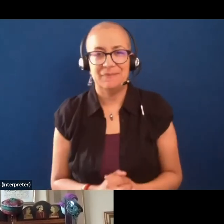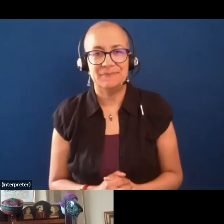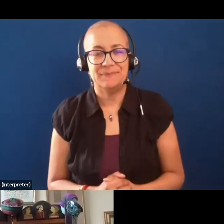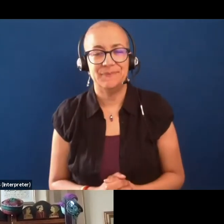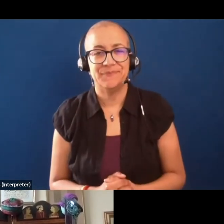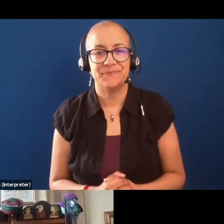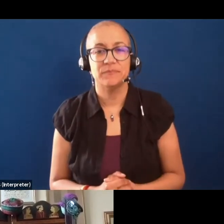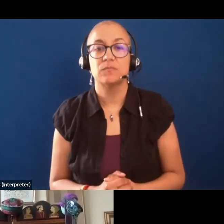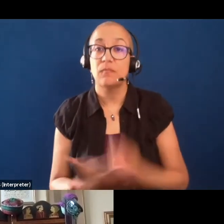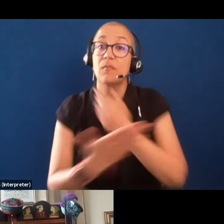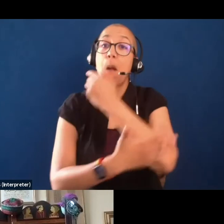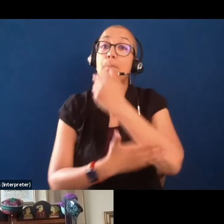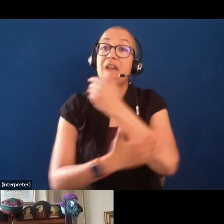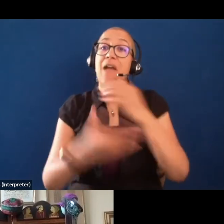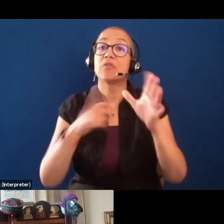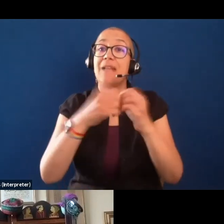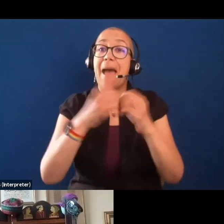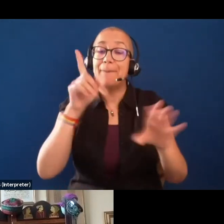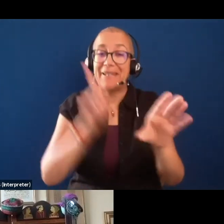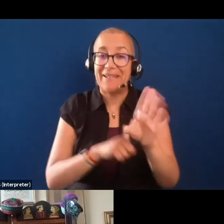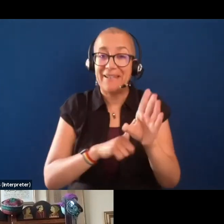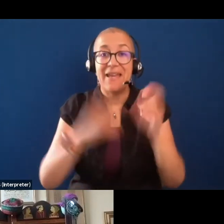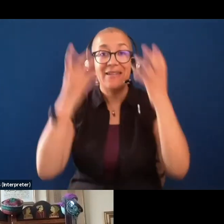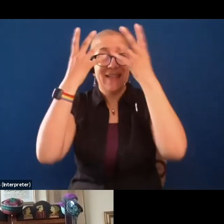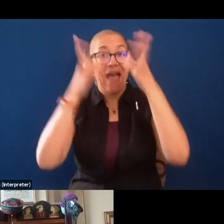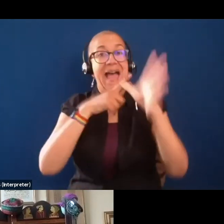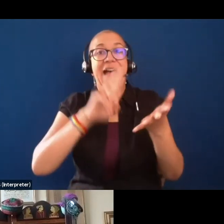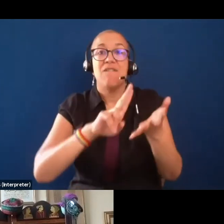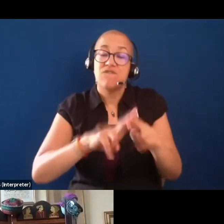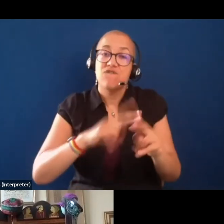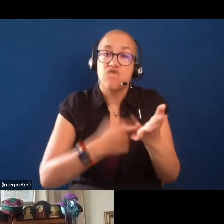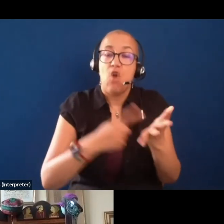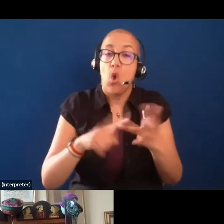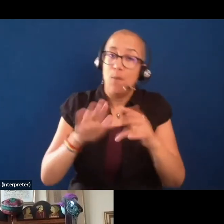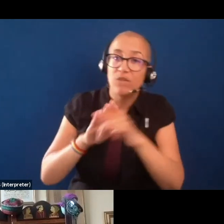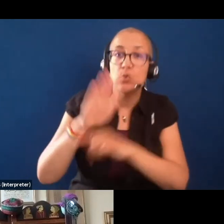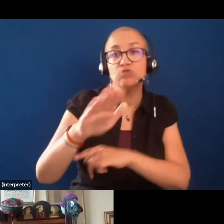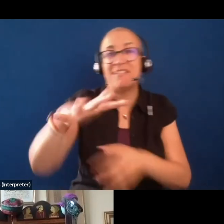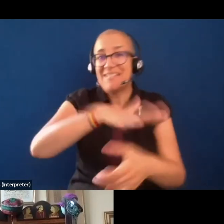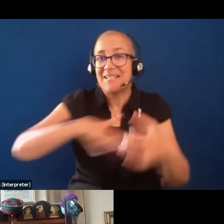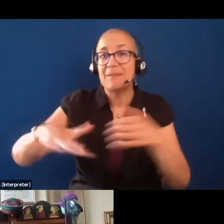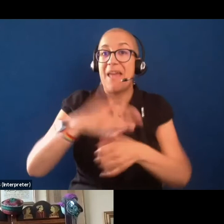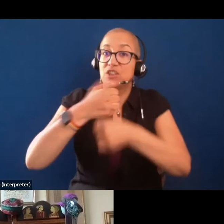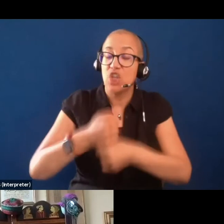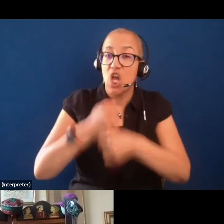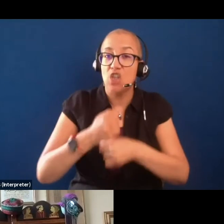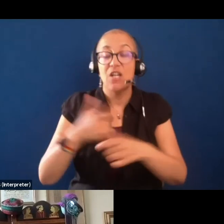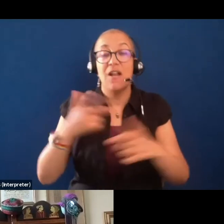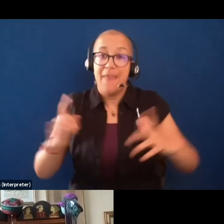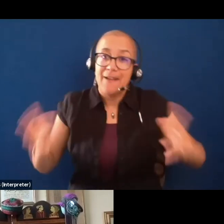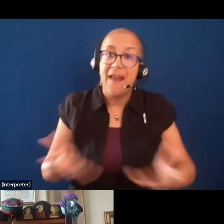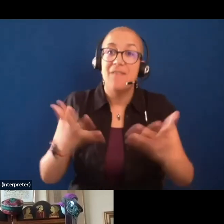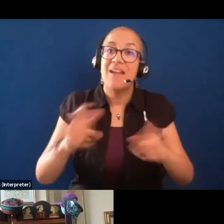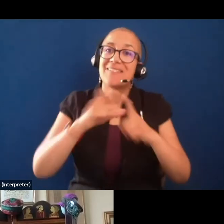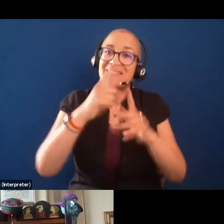So Brownton Abbey is the Afrofuturistic space church that centres, celebrates and elevates disabled queer people